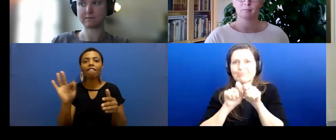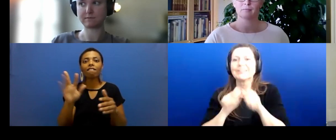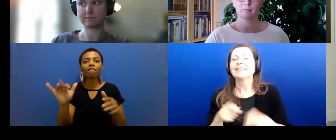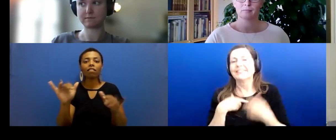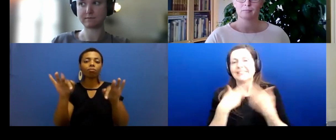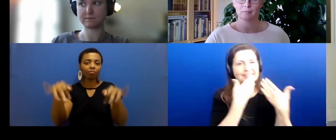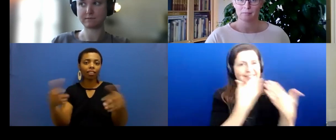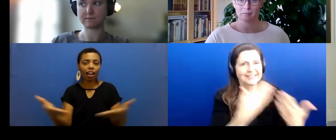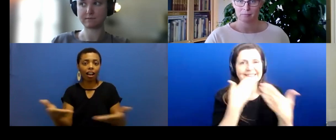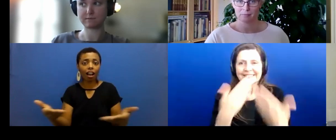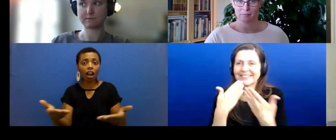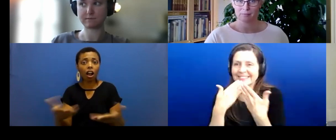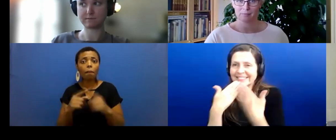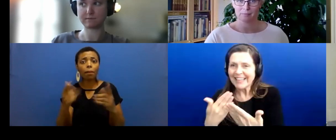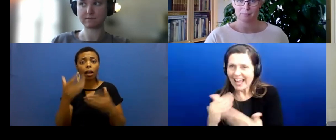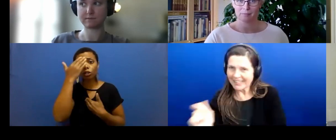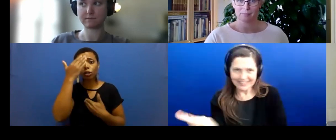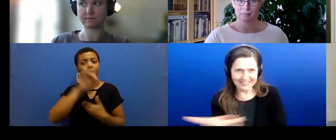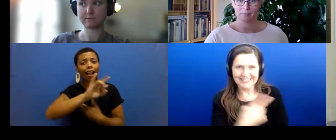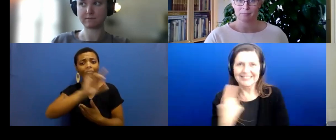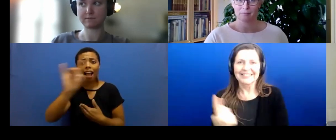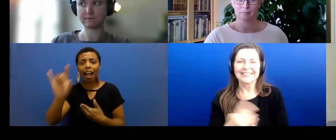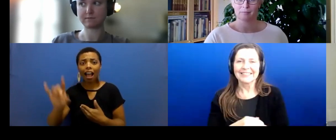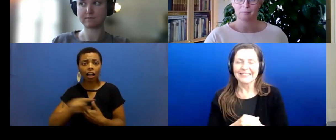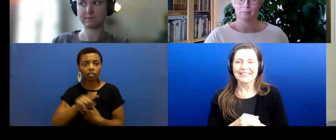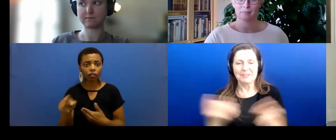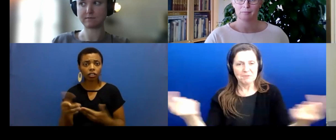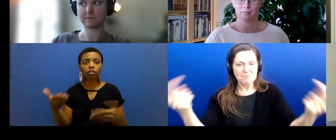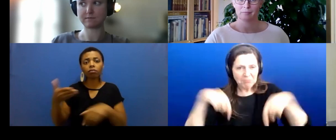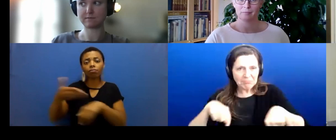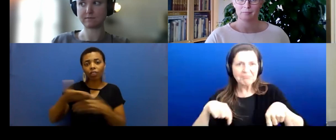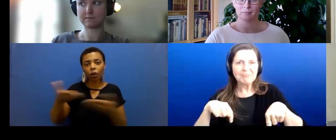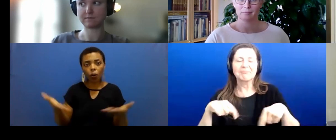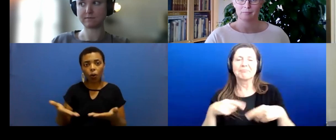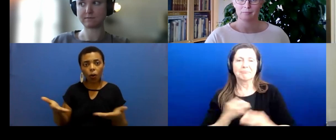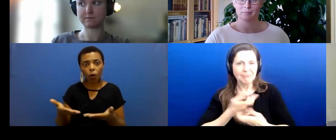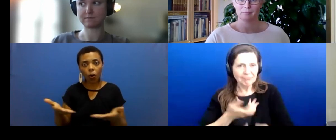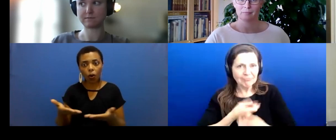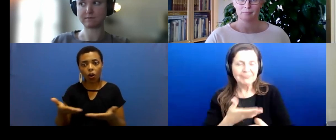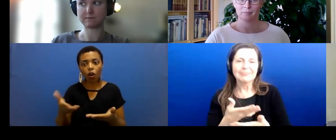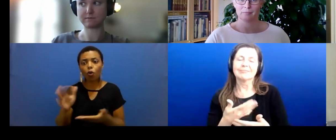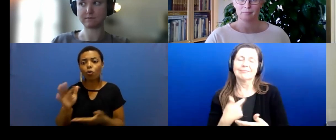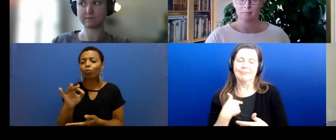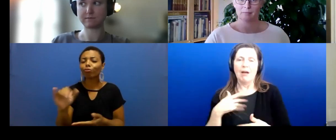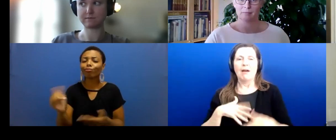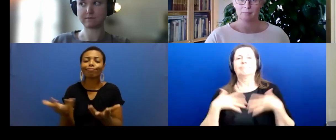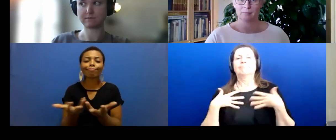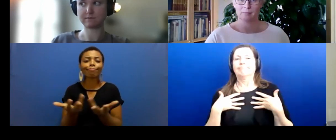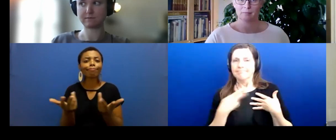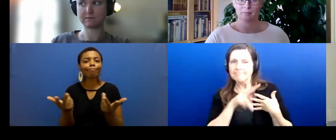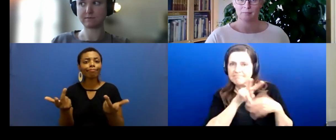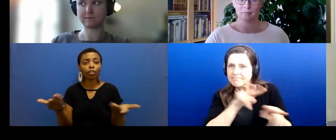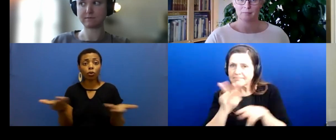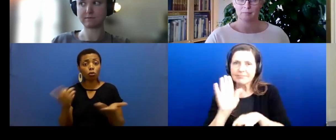and one of you for being here. It was very good to hear your